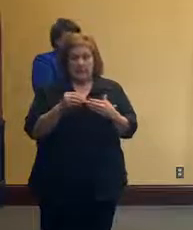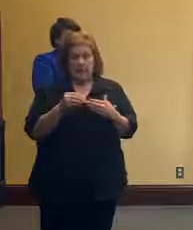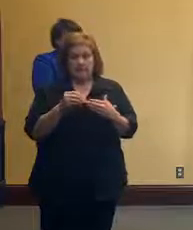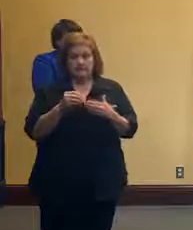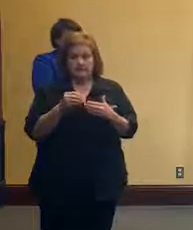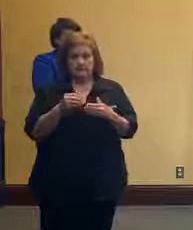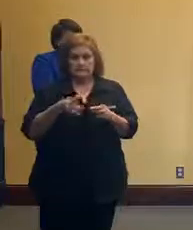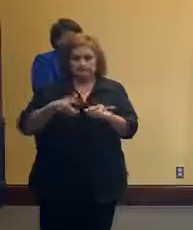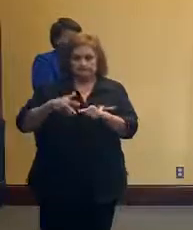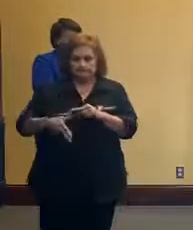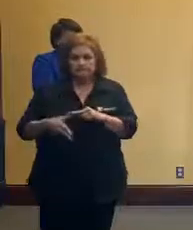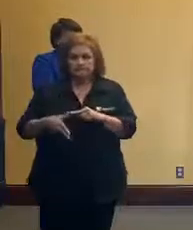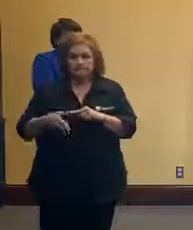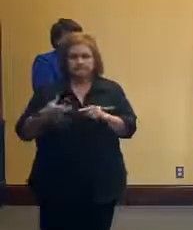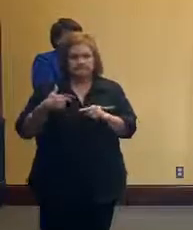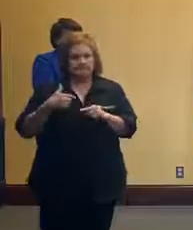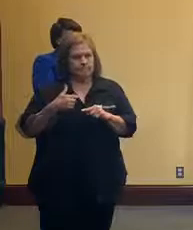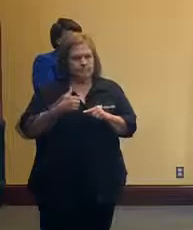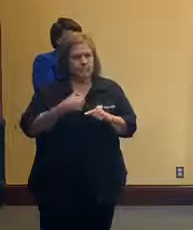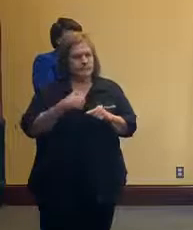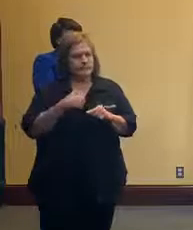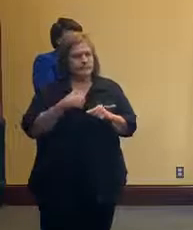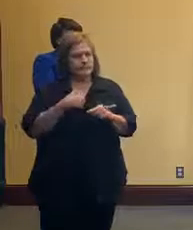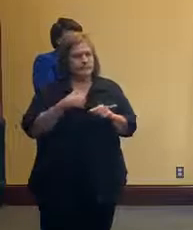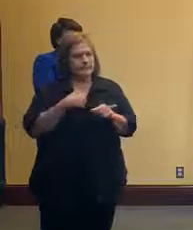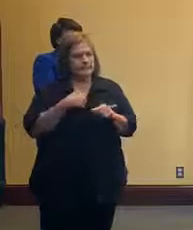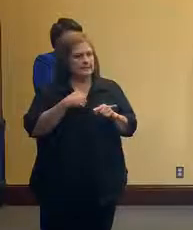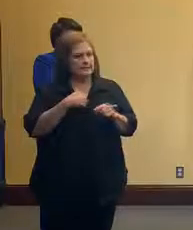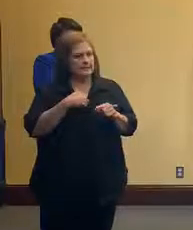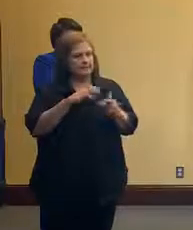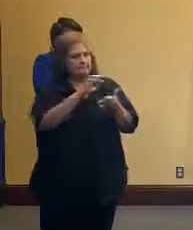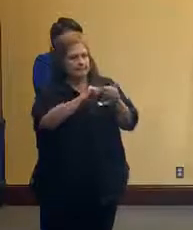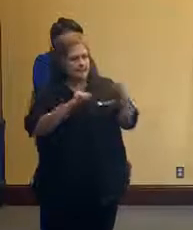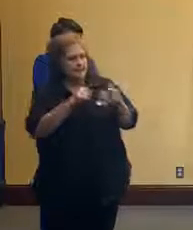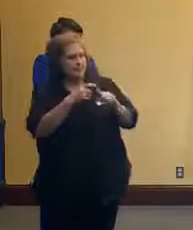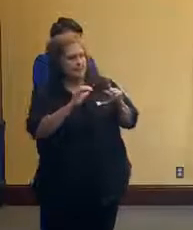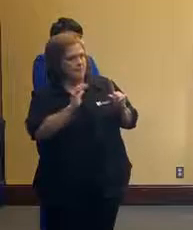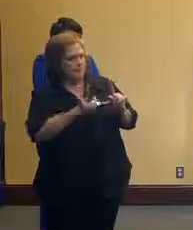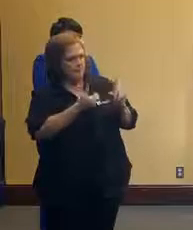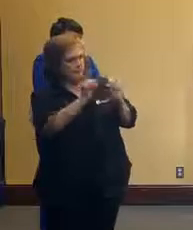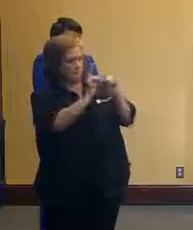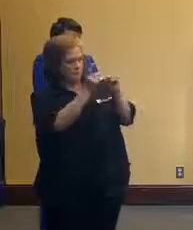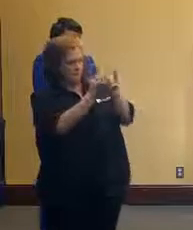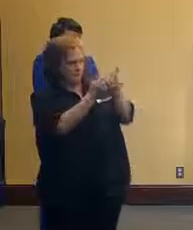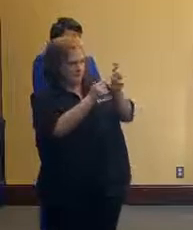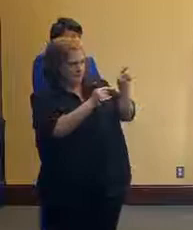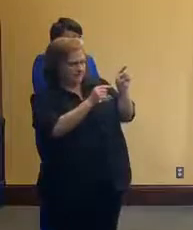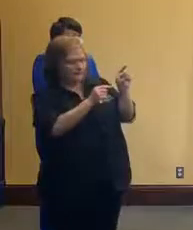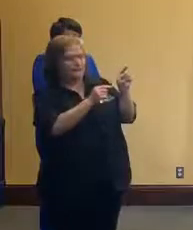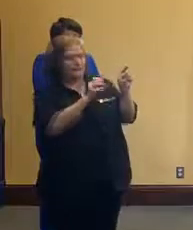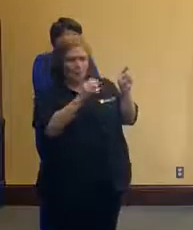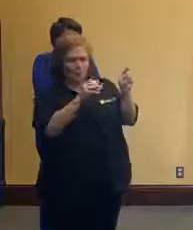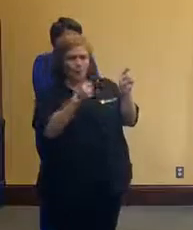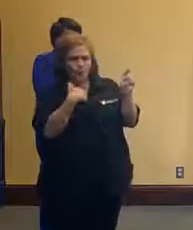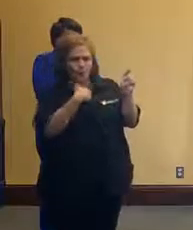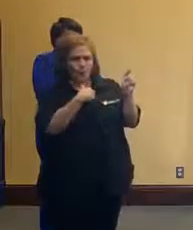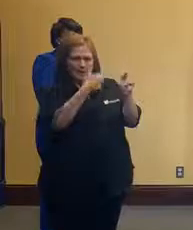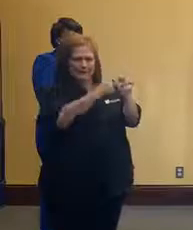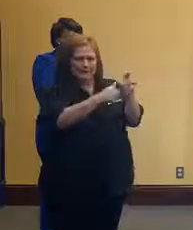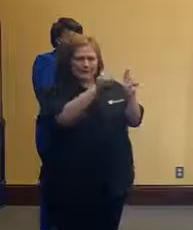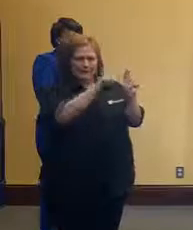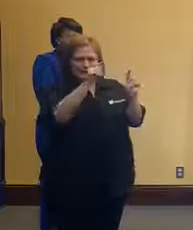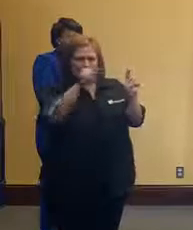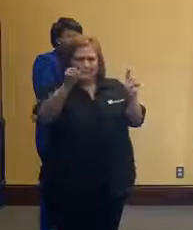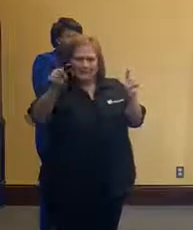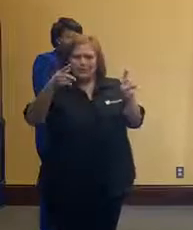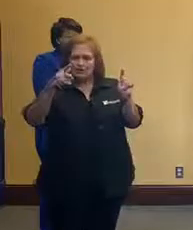cuts. So we're taking it out of our own departments as well. This affects everybody, and we want to make sure that's on the table. And it's